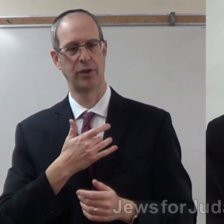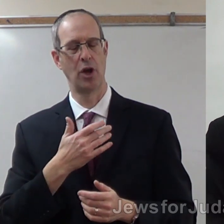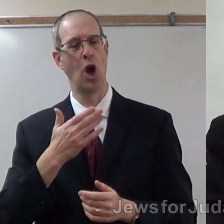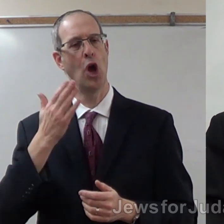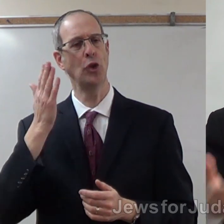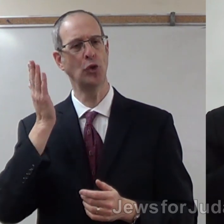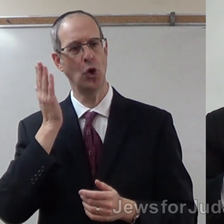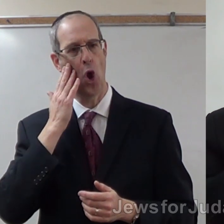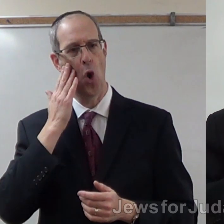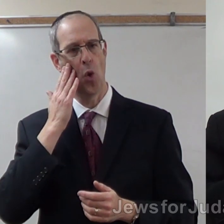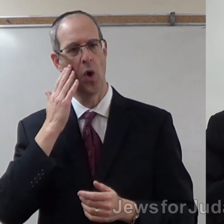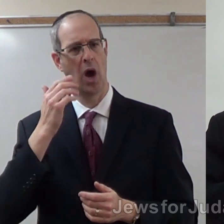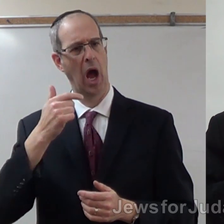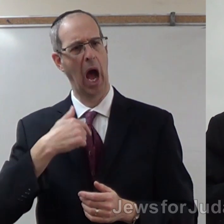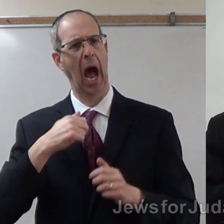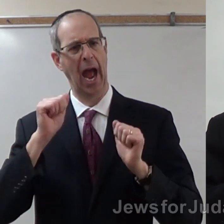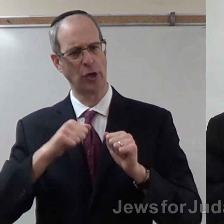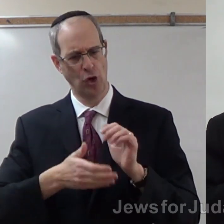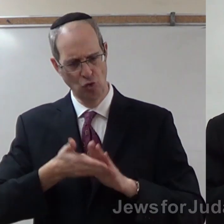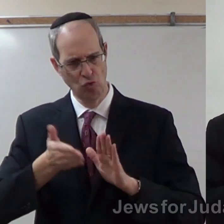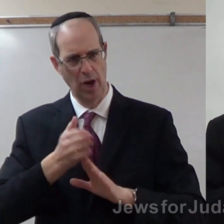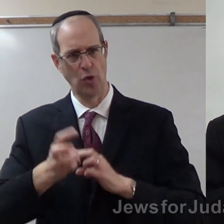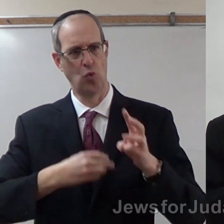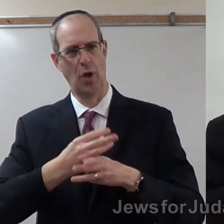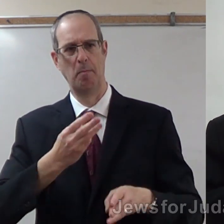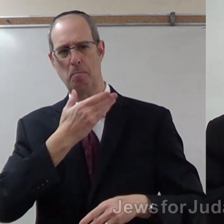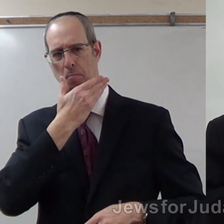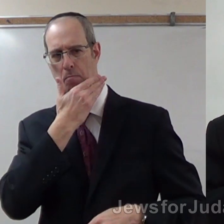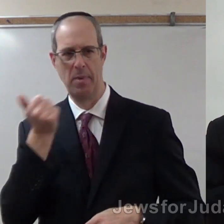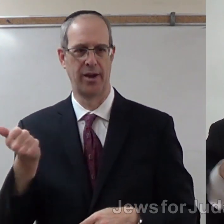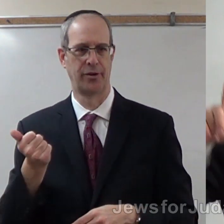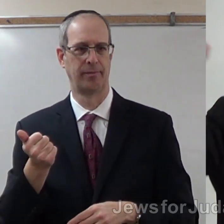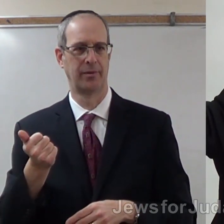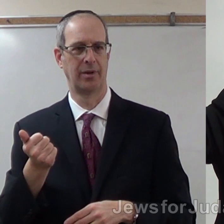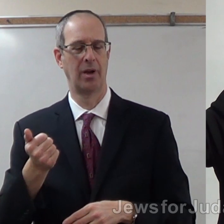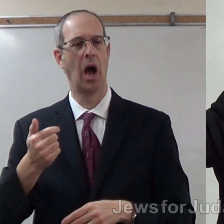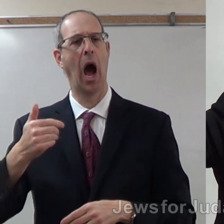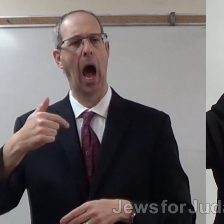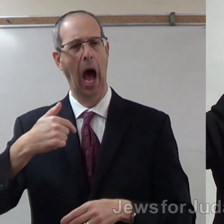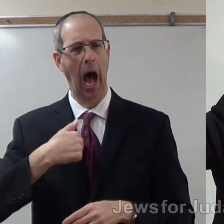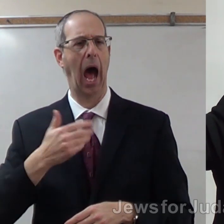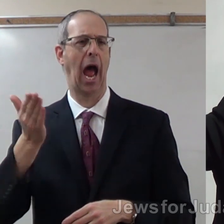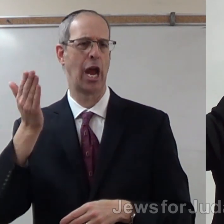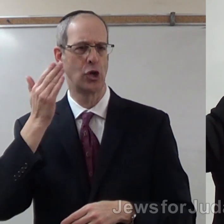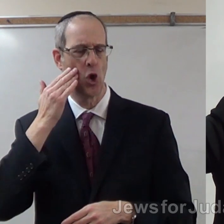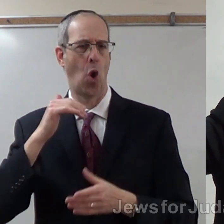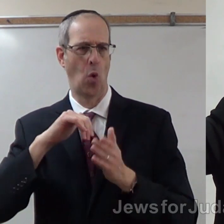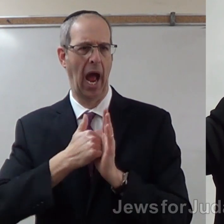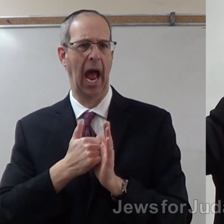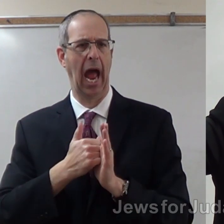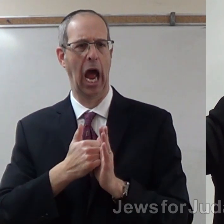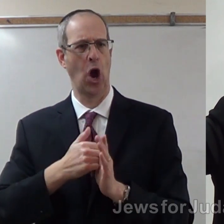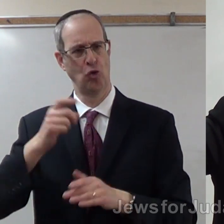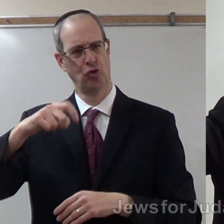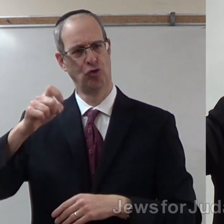what? I could run the world better. I know how things should go.